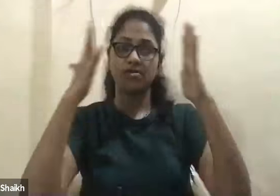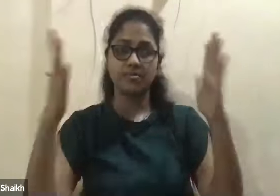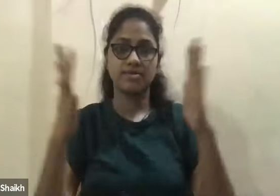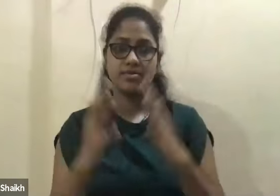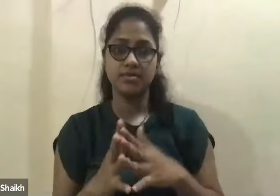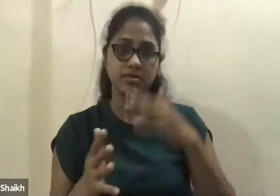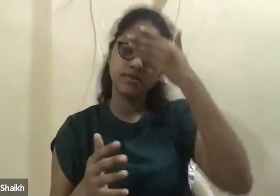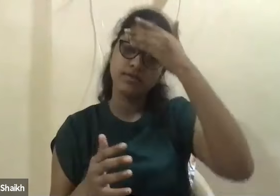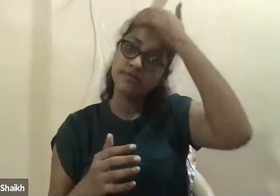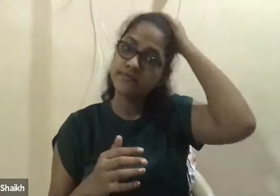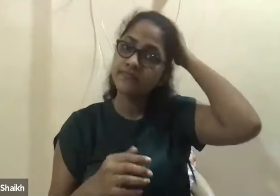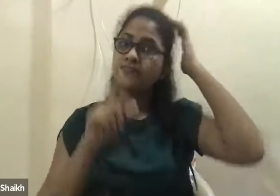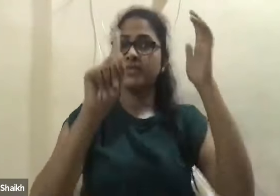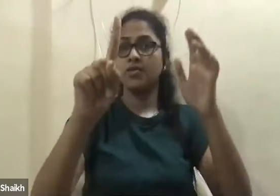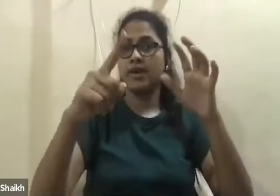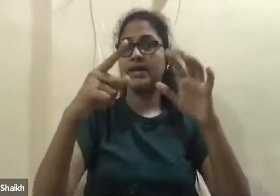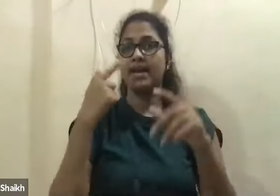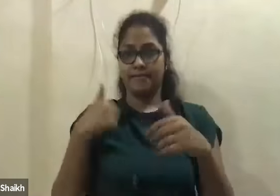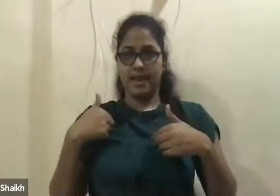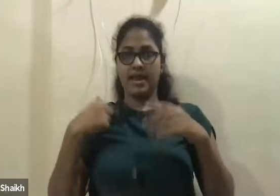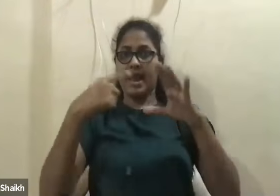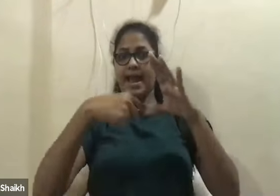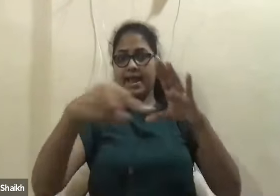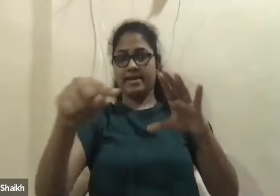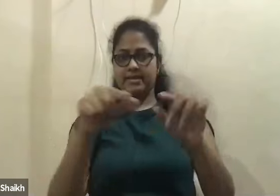provide my email ID in case somebody wants to reach directly. Yes. Great.